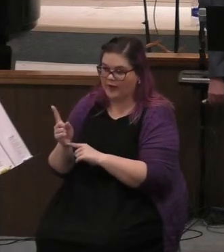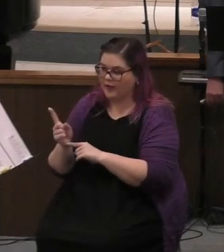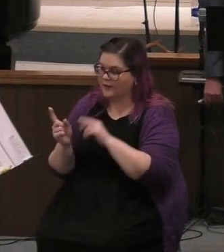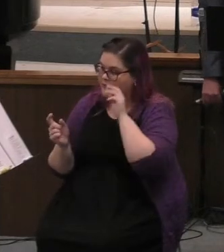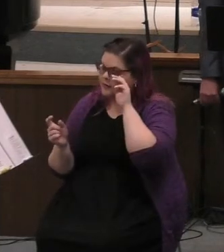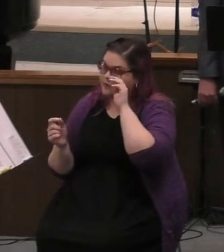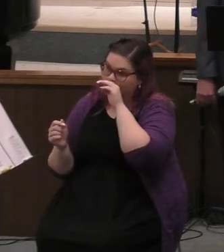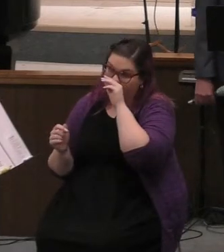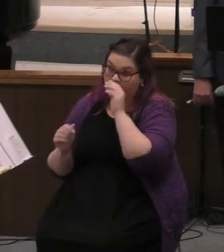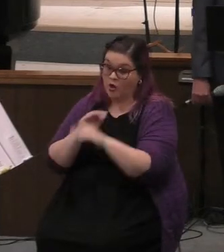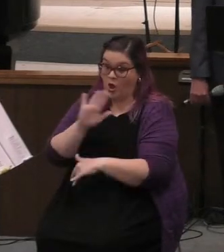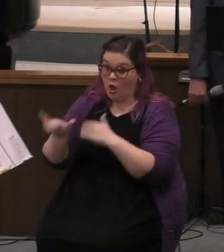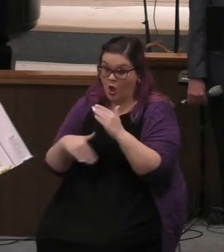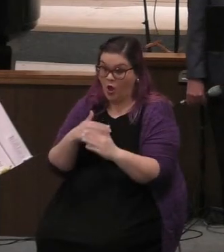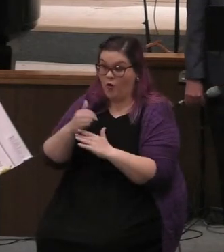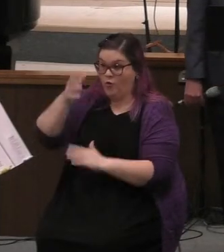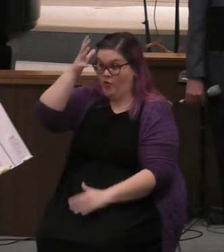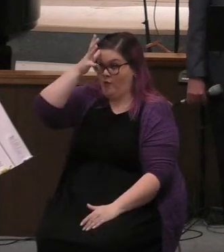when all